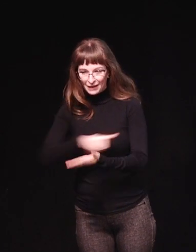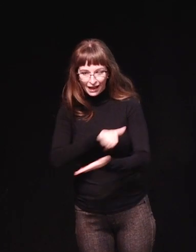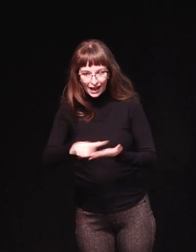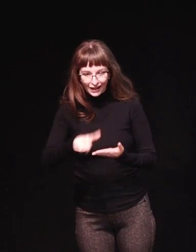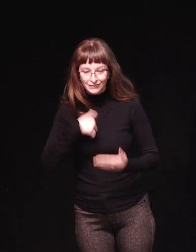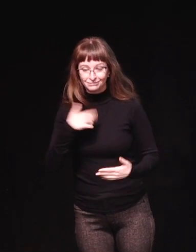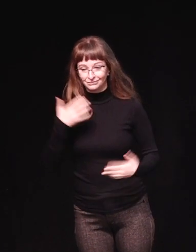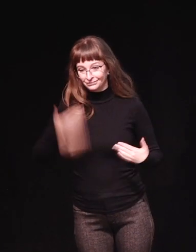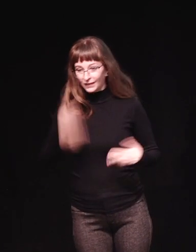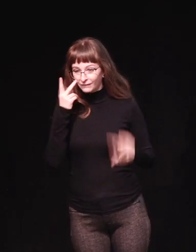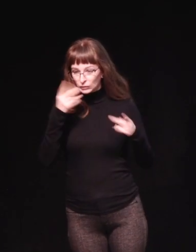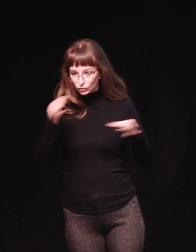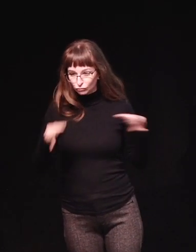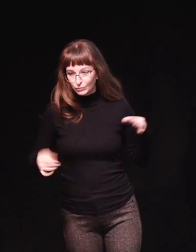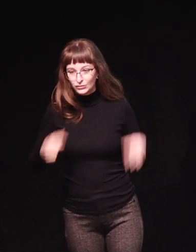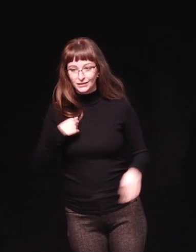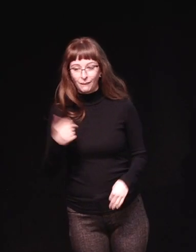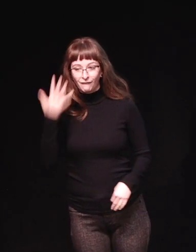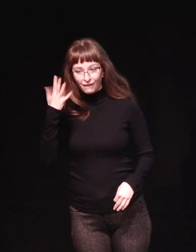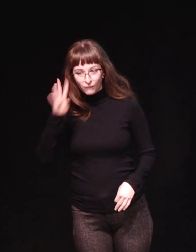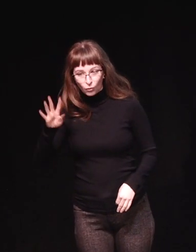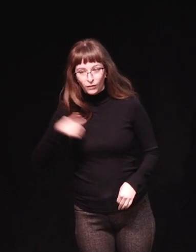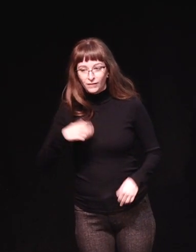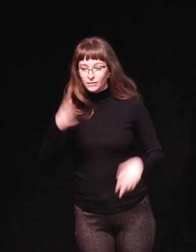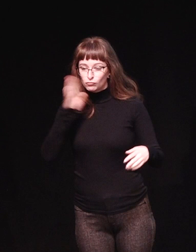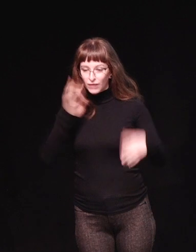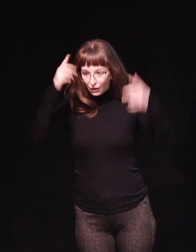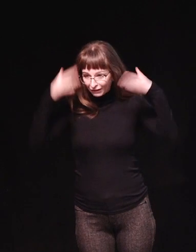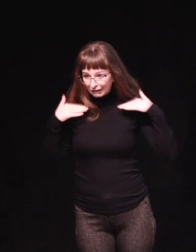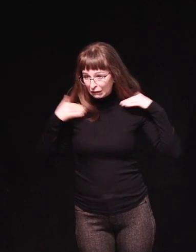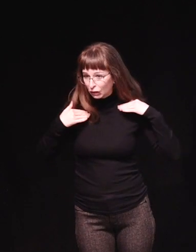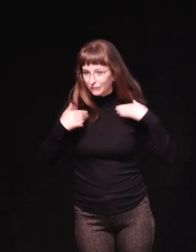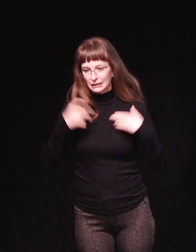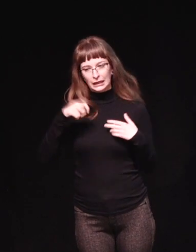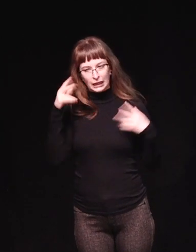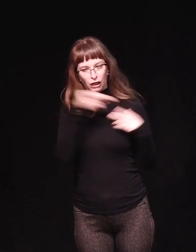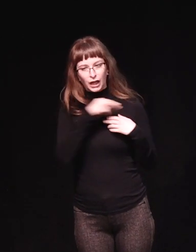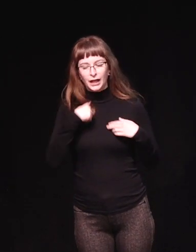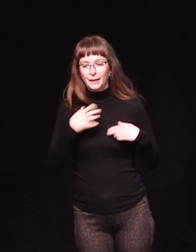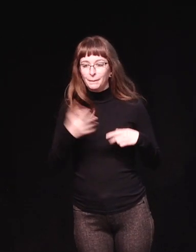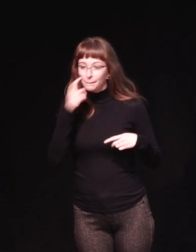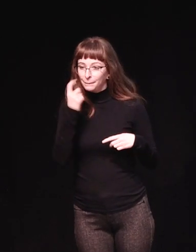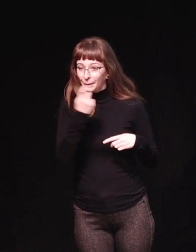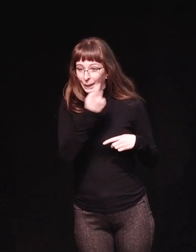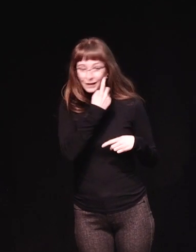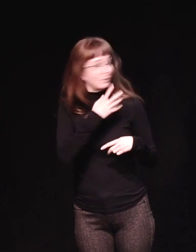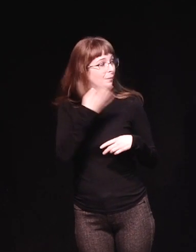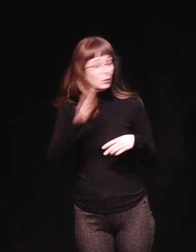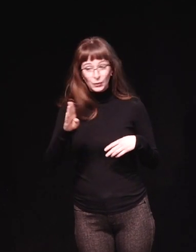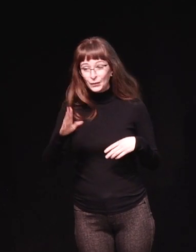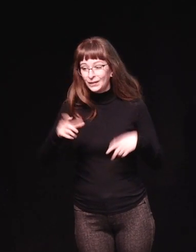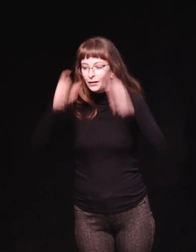am 5'4", have brown hair that's down to my shoulders, need a haircut, and I'm wearing blue eyeglasses. And